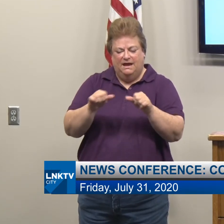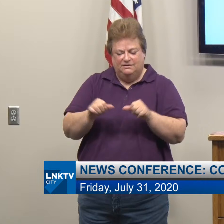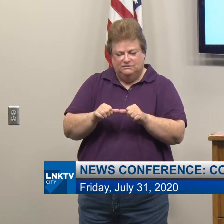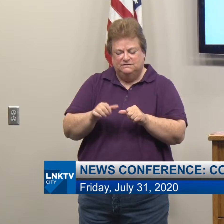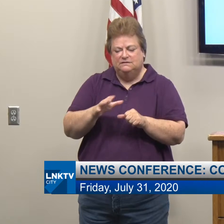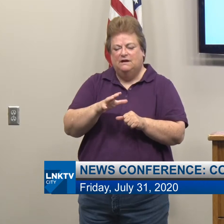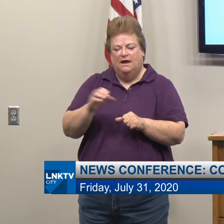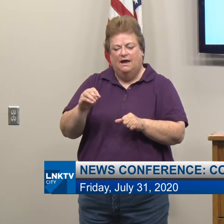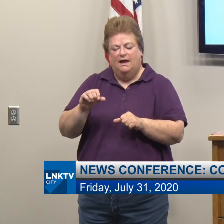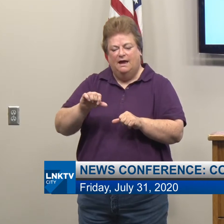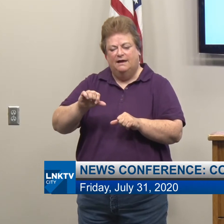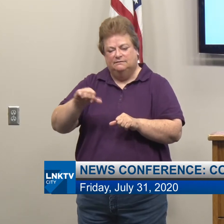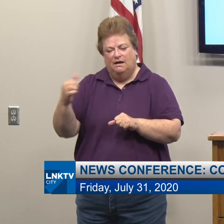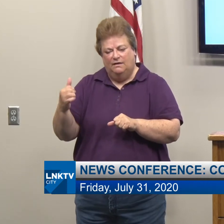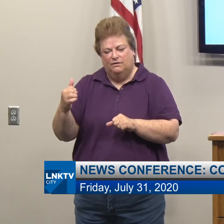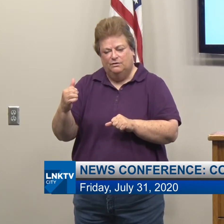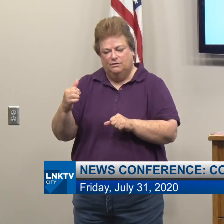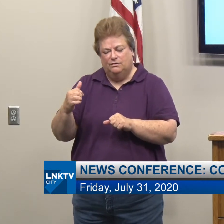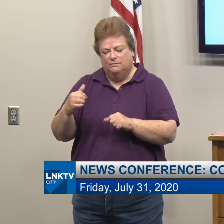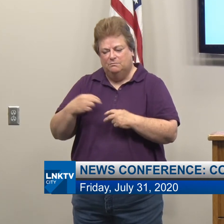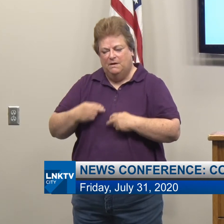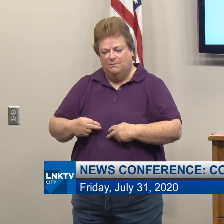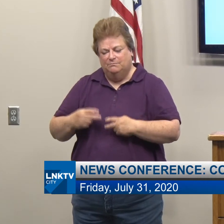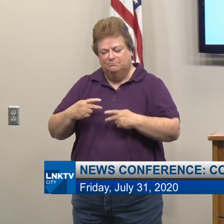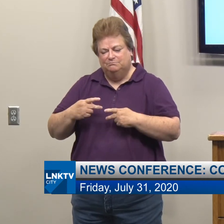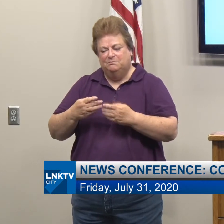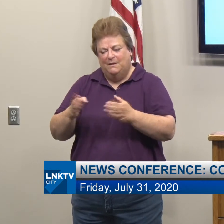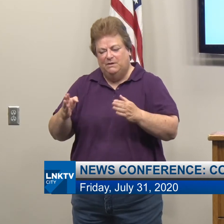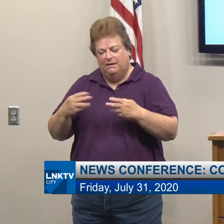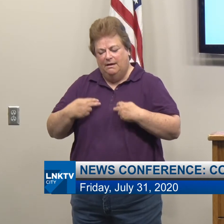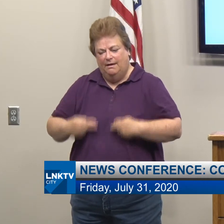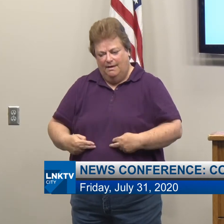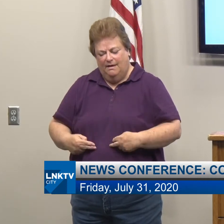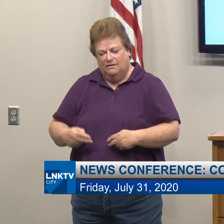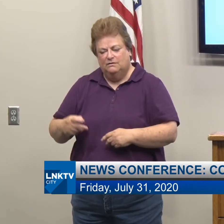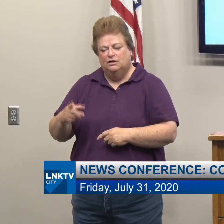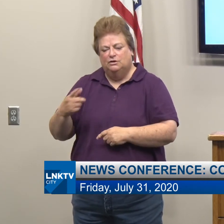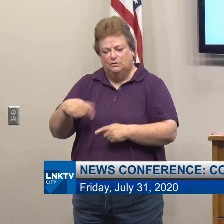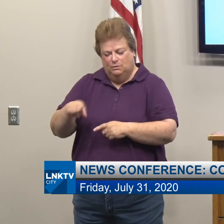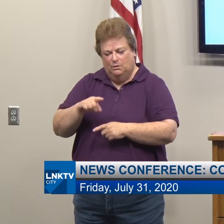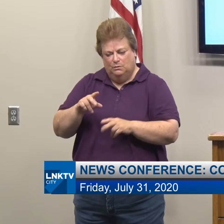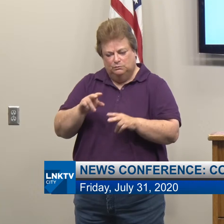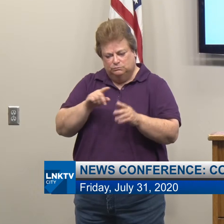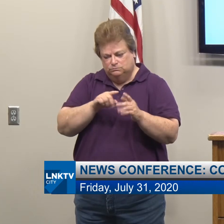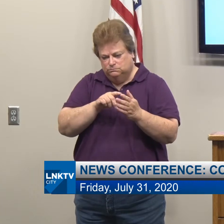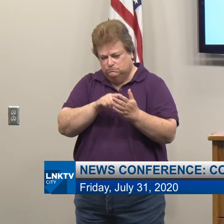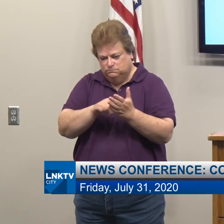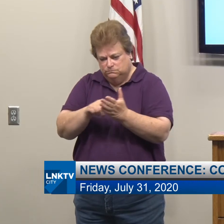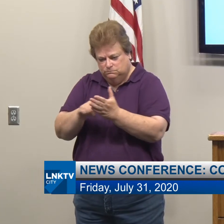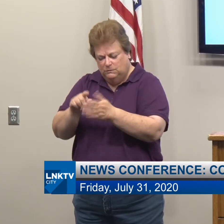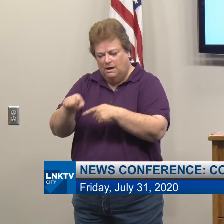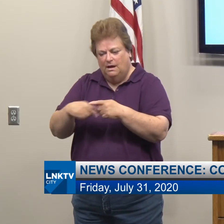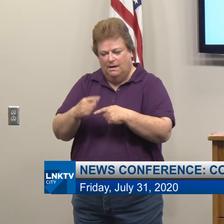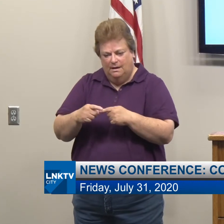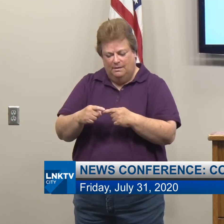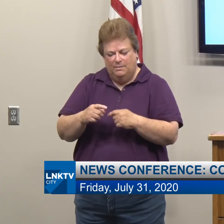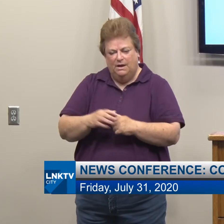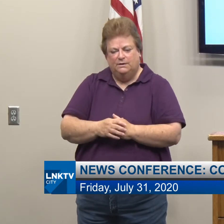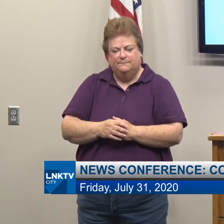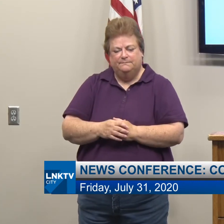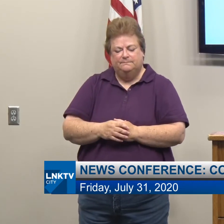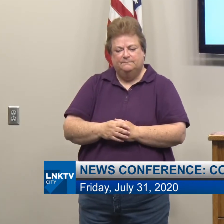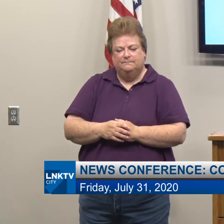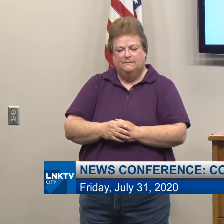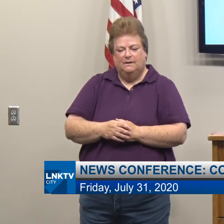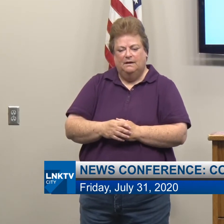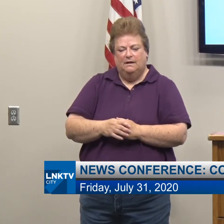organizations as important public health indicators for COVID-19. Not surprisingly, measures